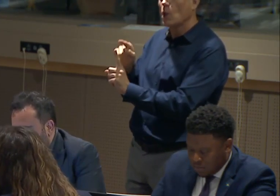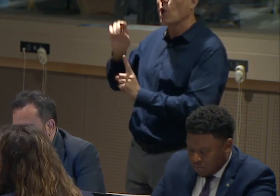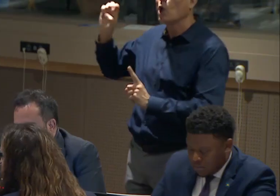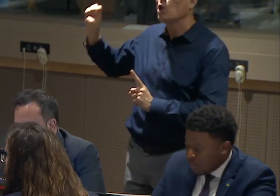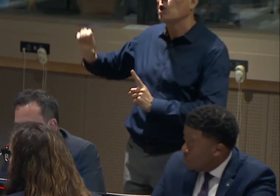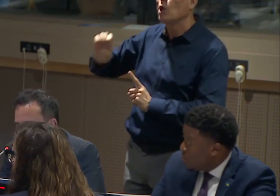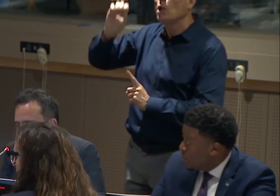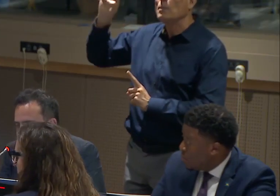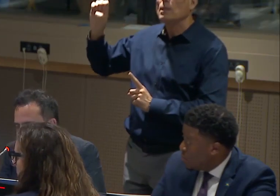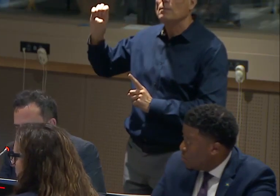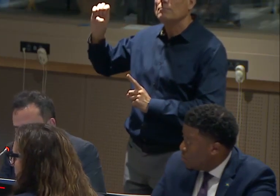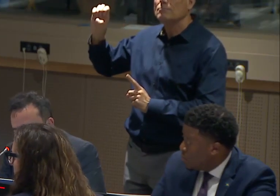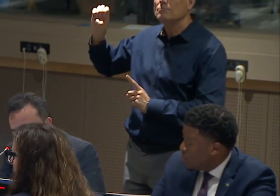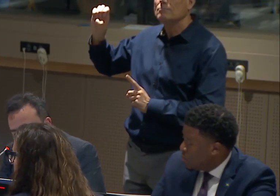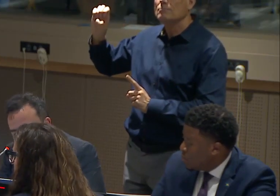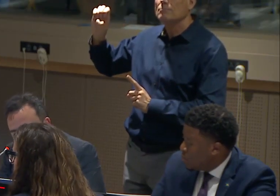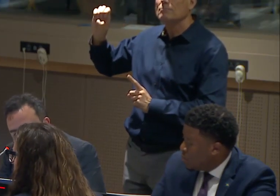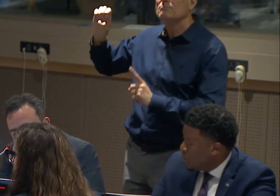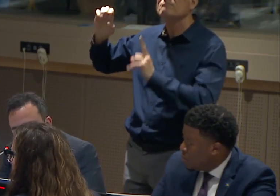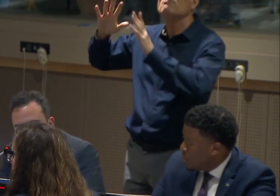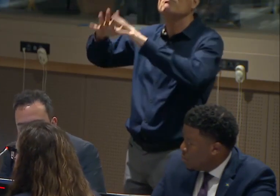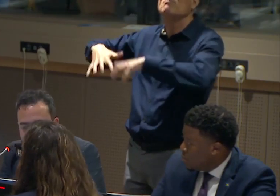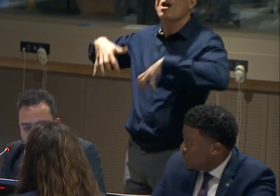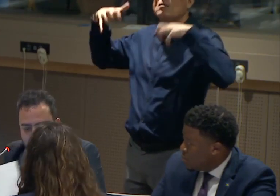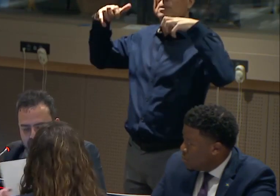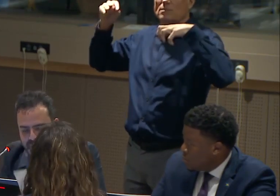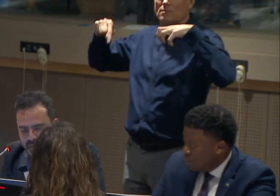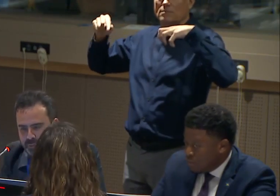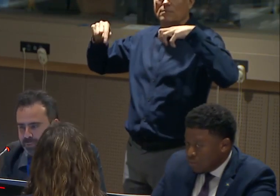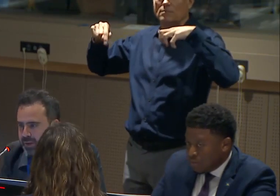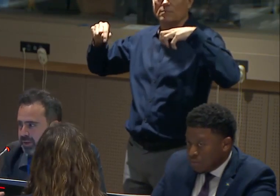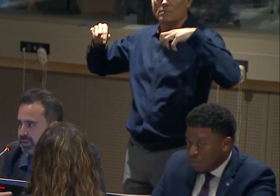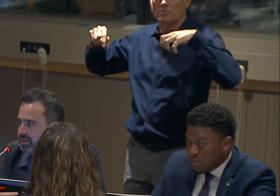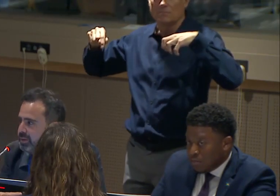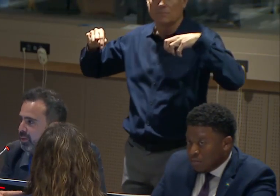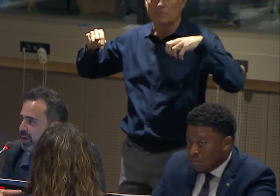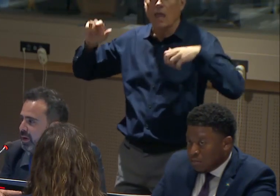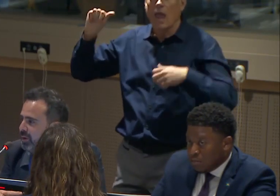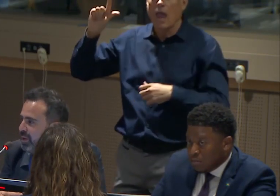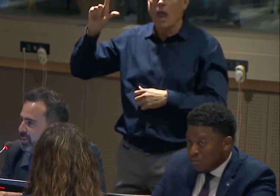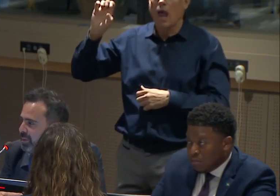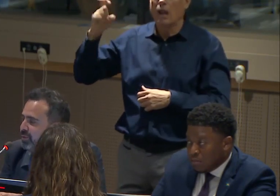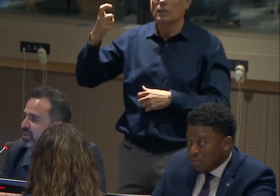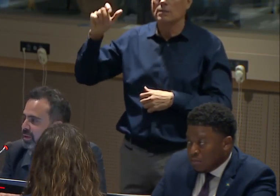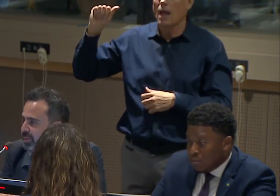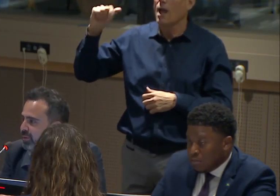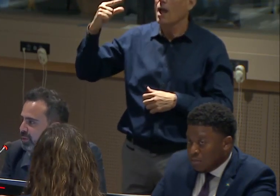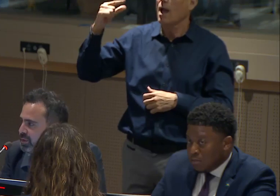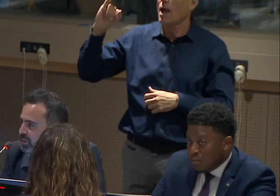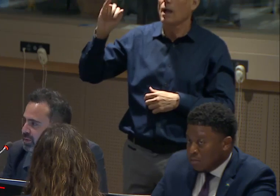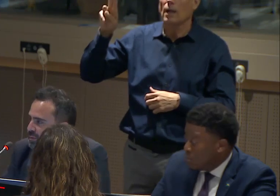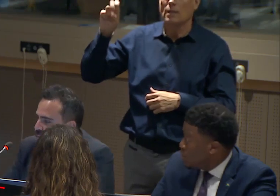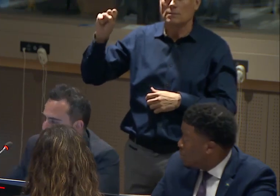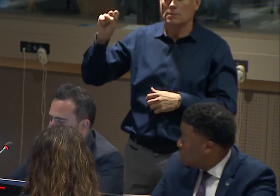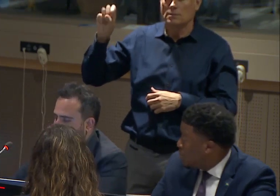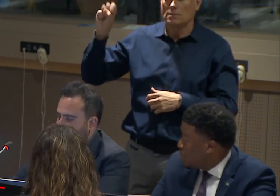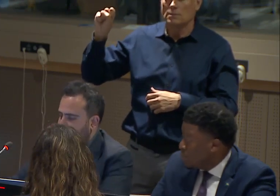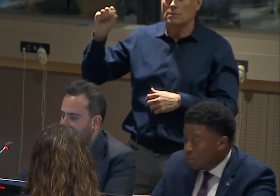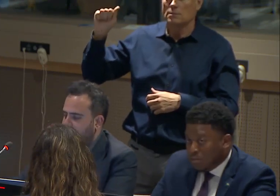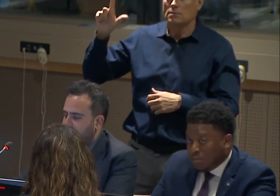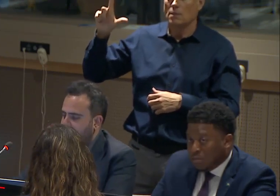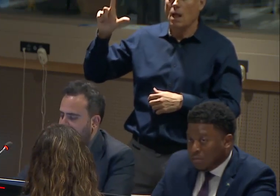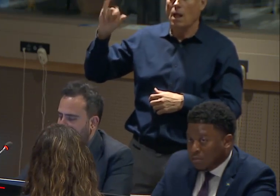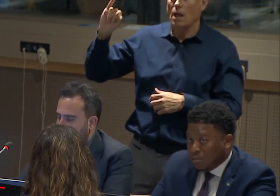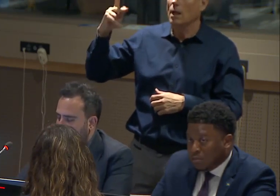Ajus-Saliba. And then after that, I will pass on to the other two panelists. So MEP Ajus-Saliba, the floor is yours. Thanks